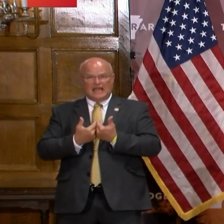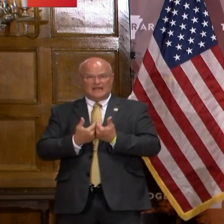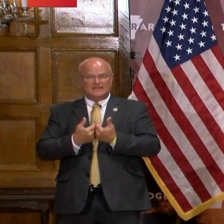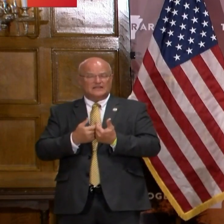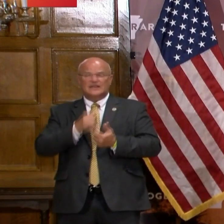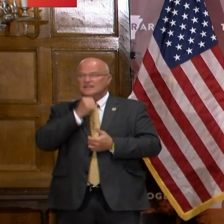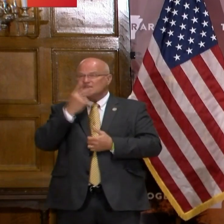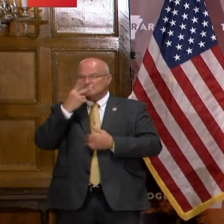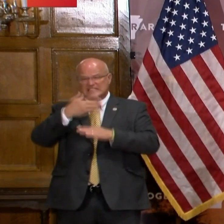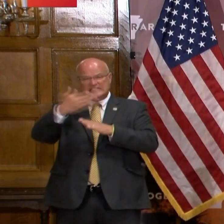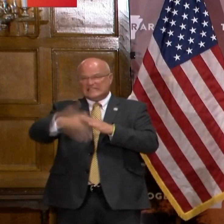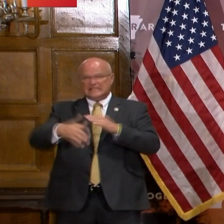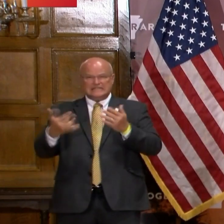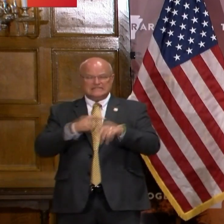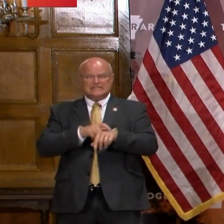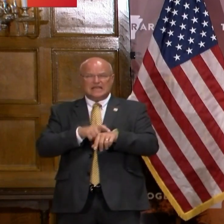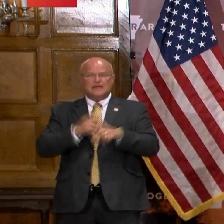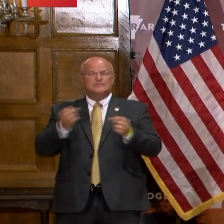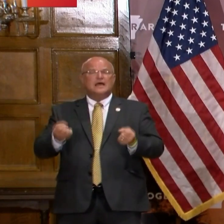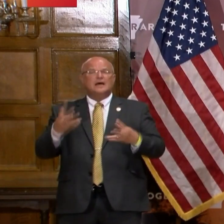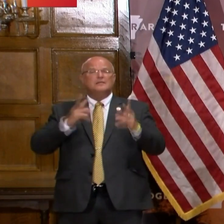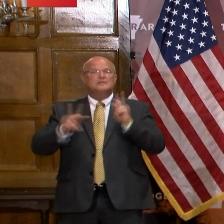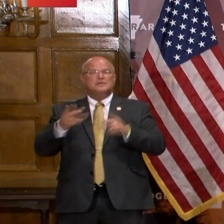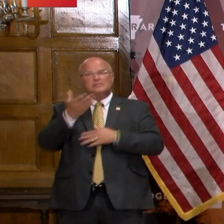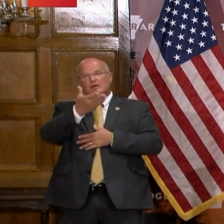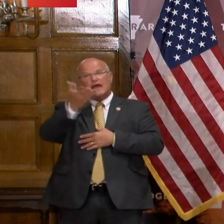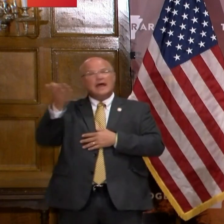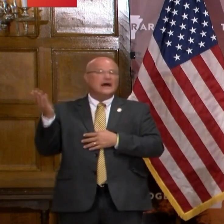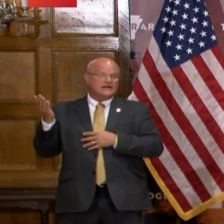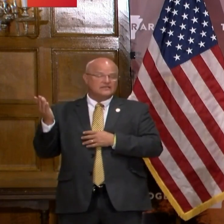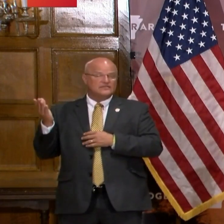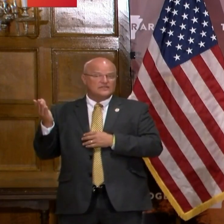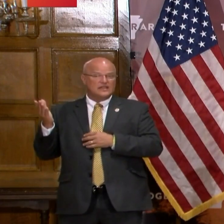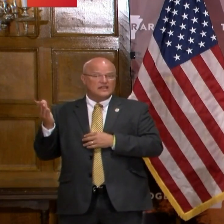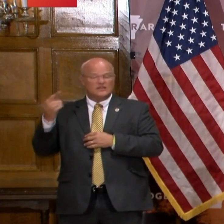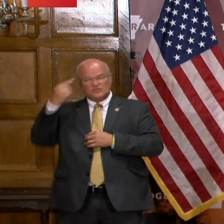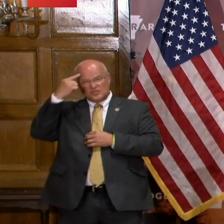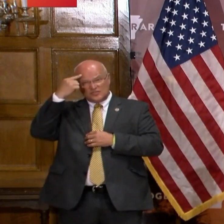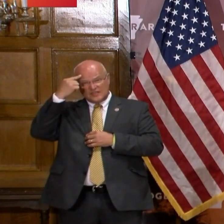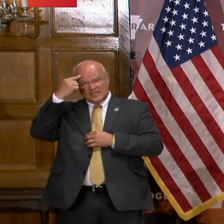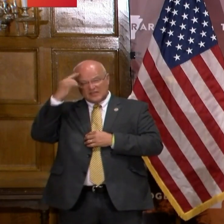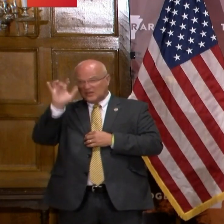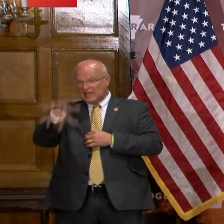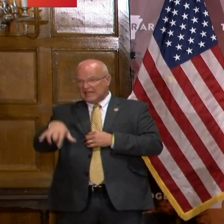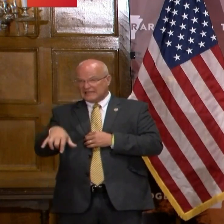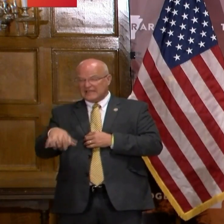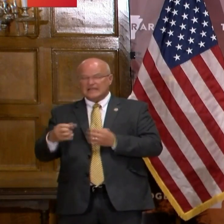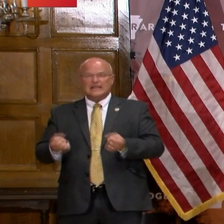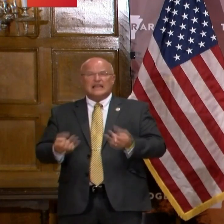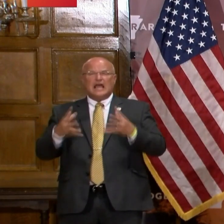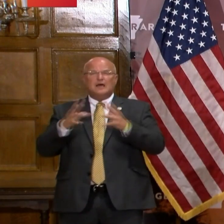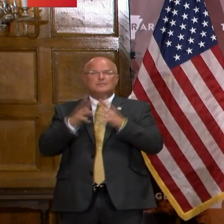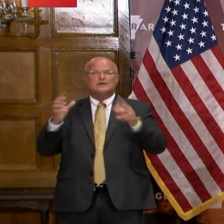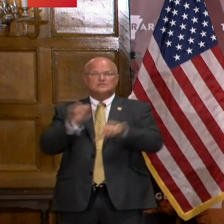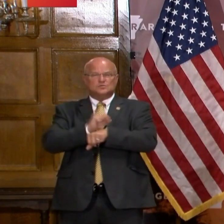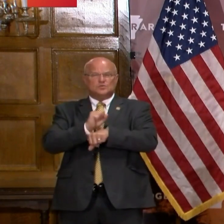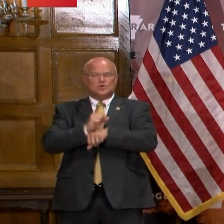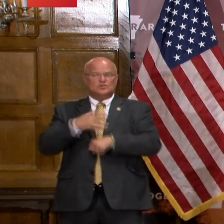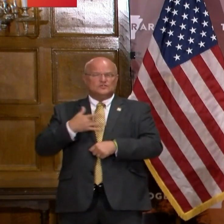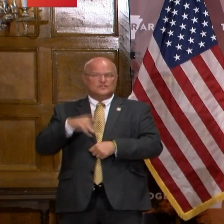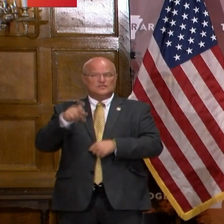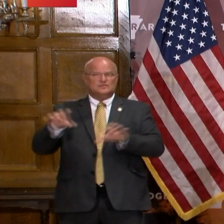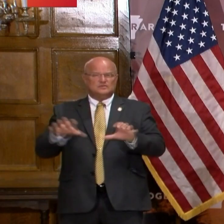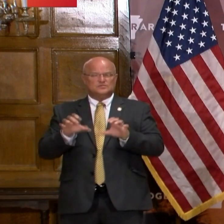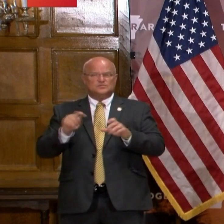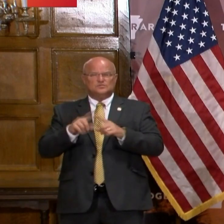see limits to them at this point. How many people are out there, do you think, are like that? And how much work do you feel you have to